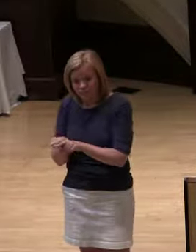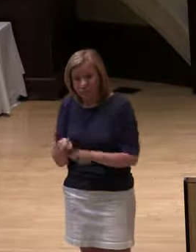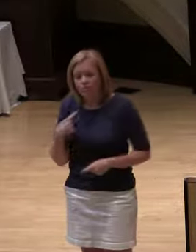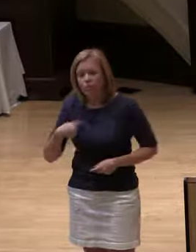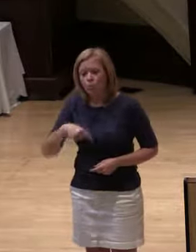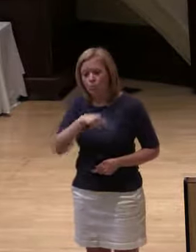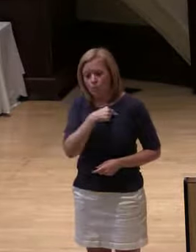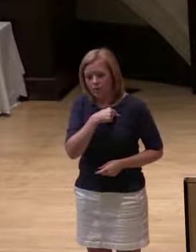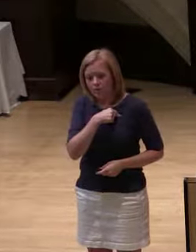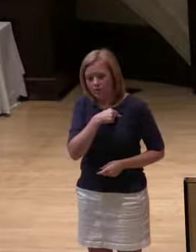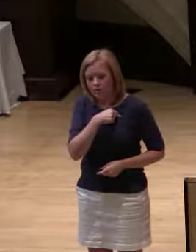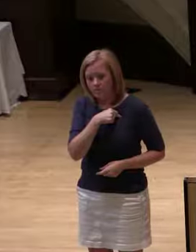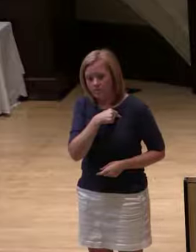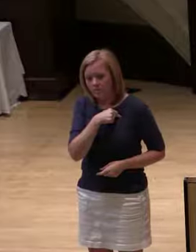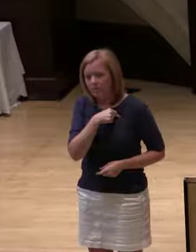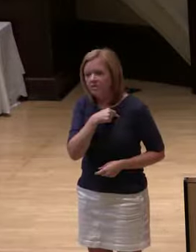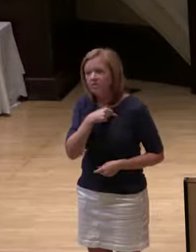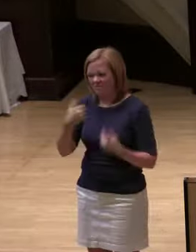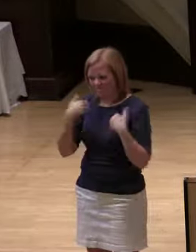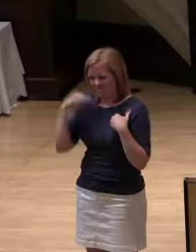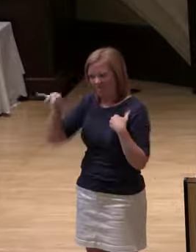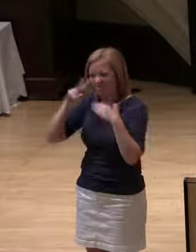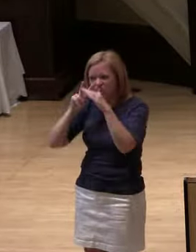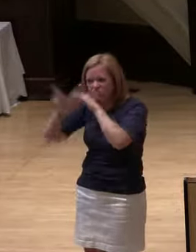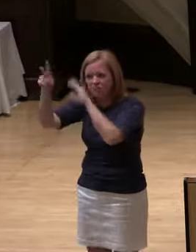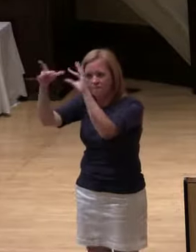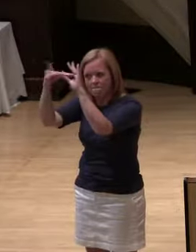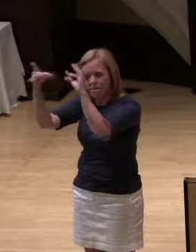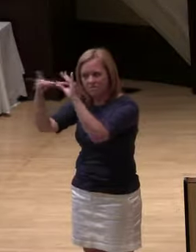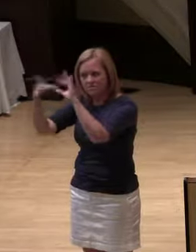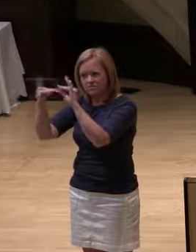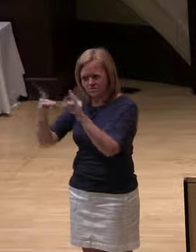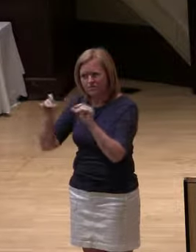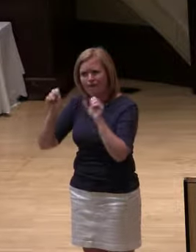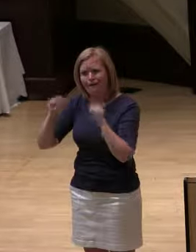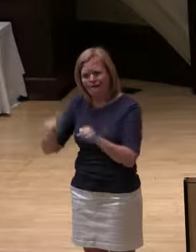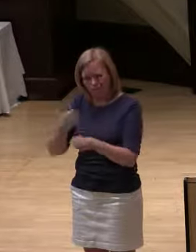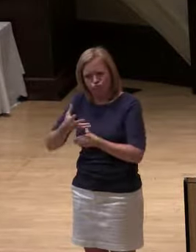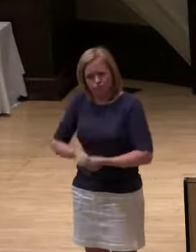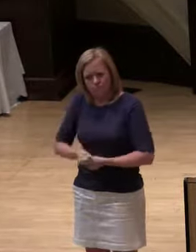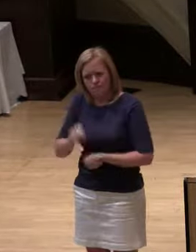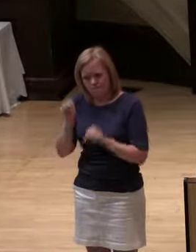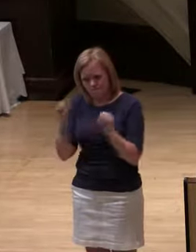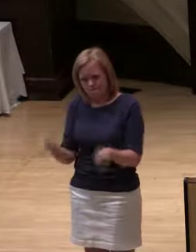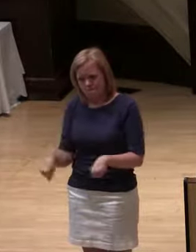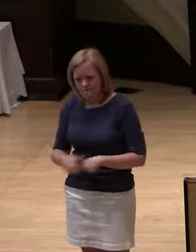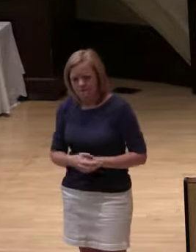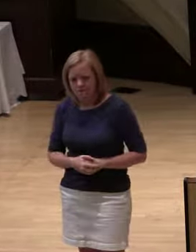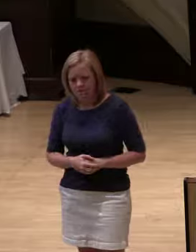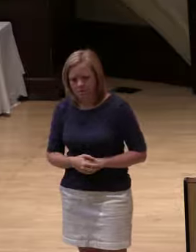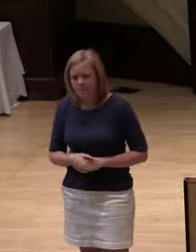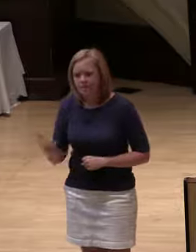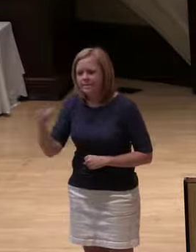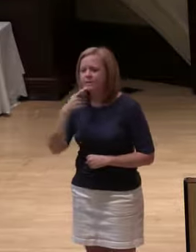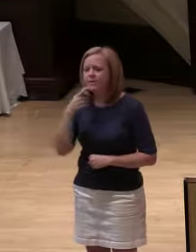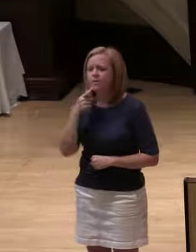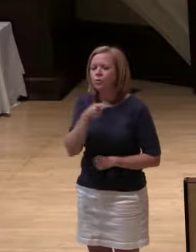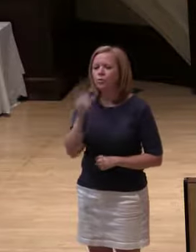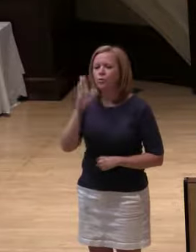we possess the prophetic message that is altogether reliable. You will do well to